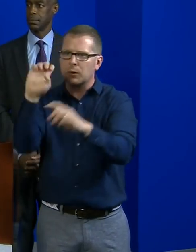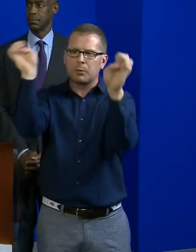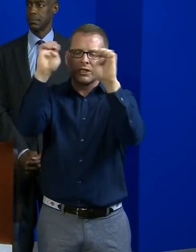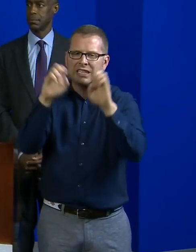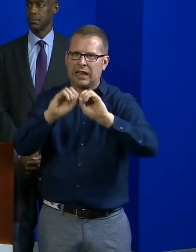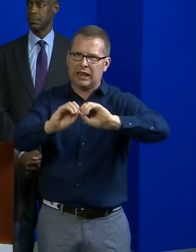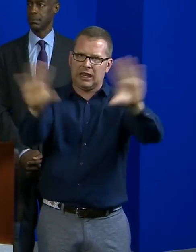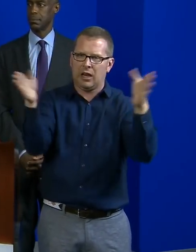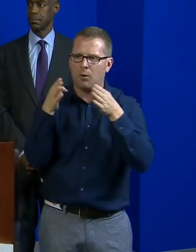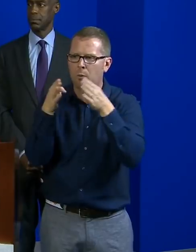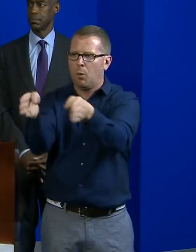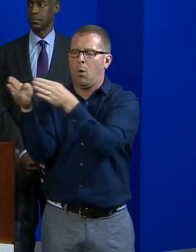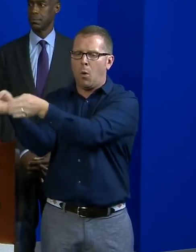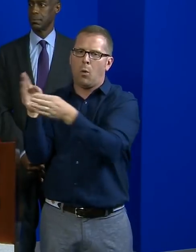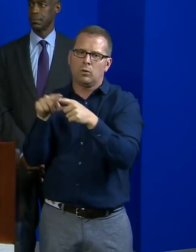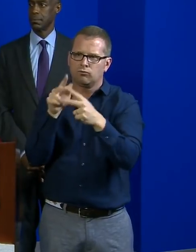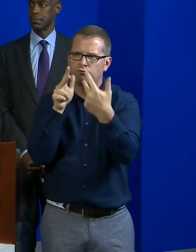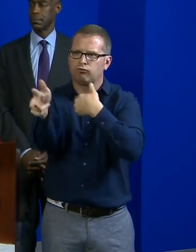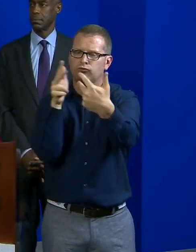is that just please